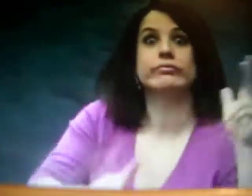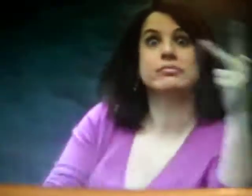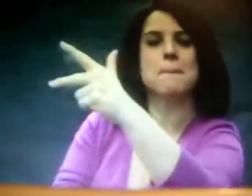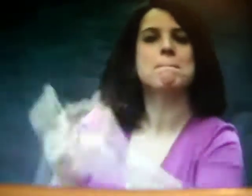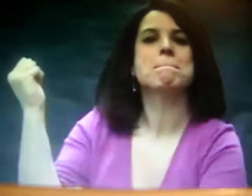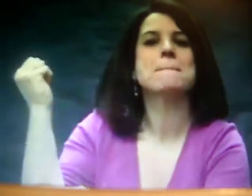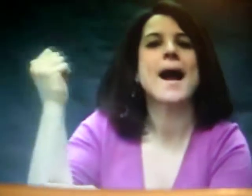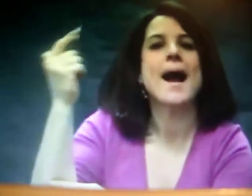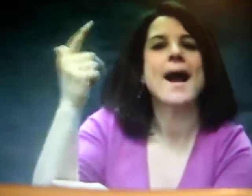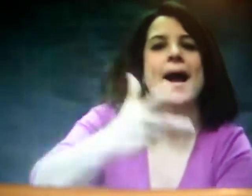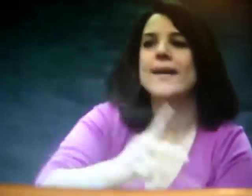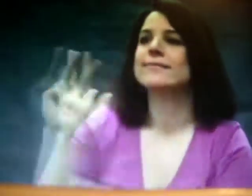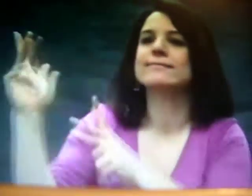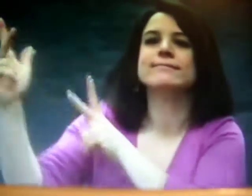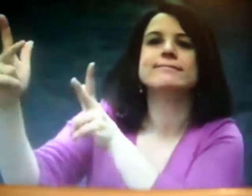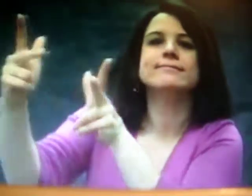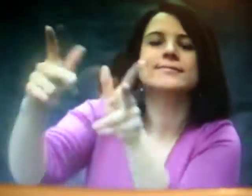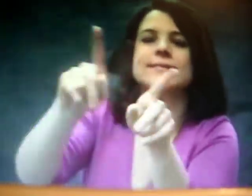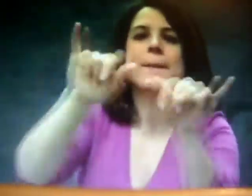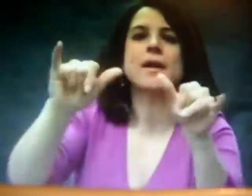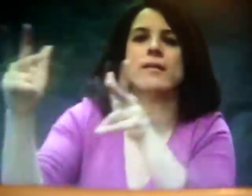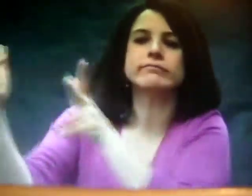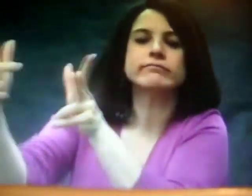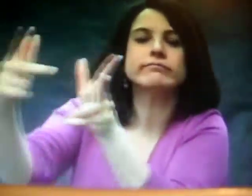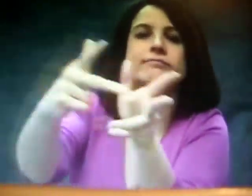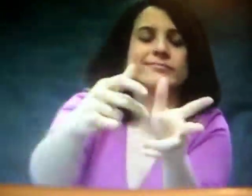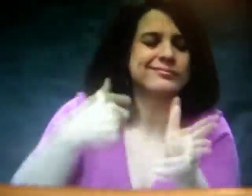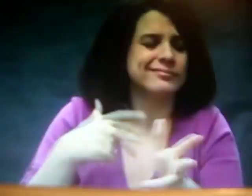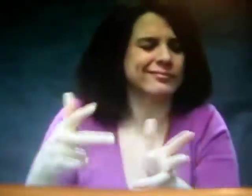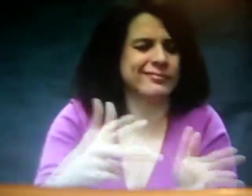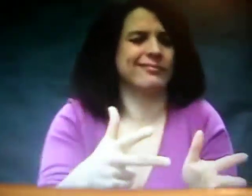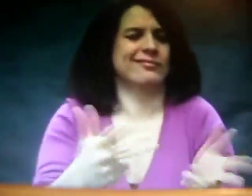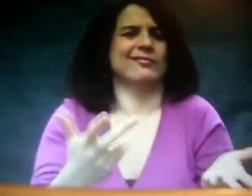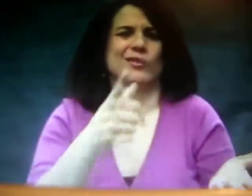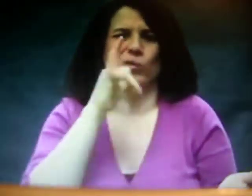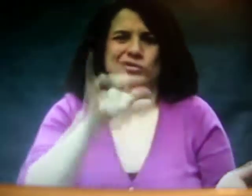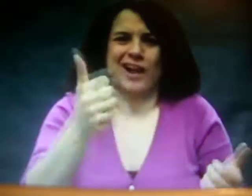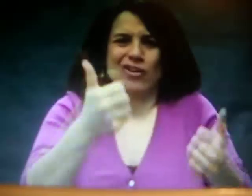But the car had already left at the same time.